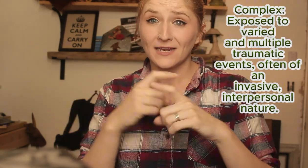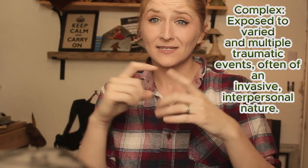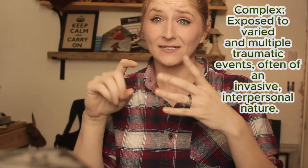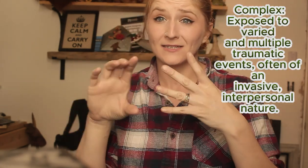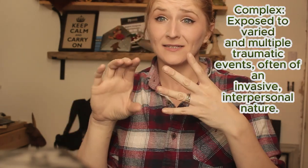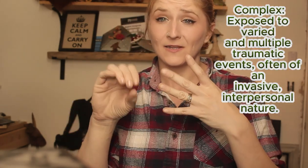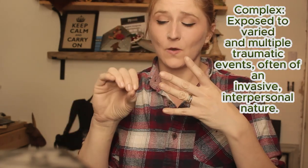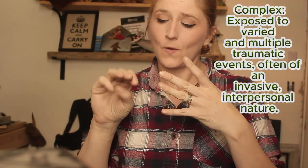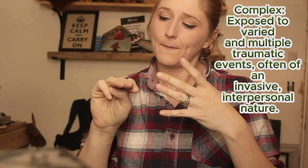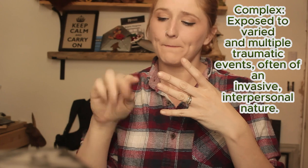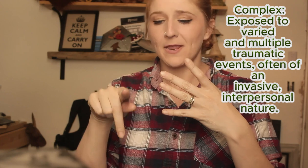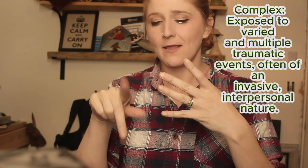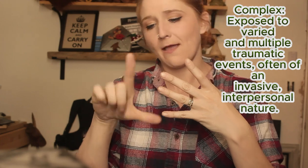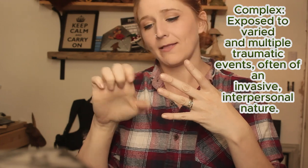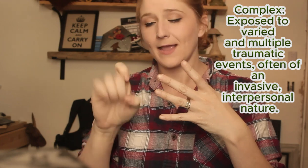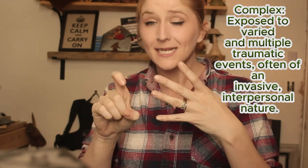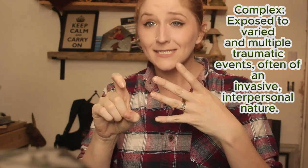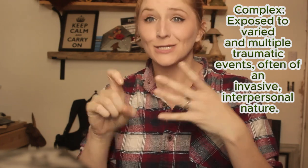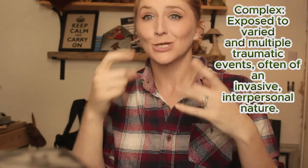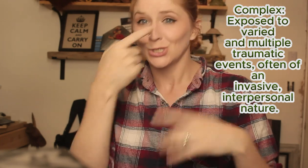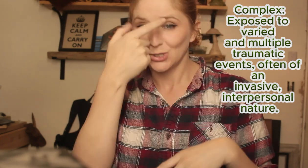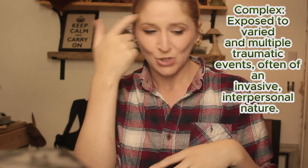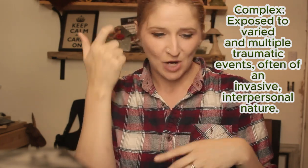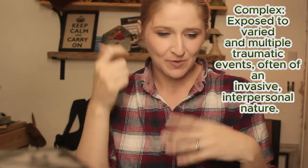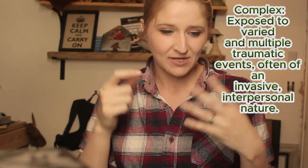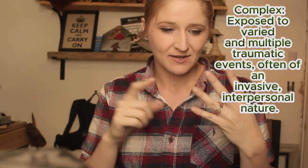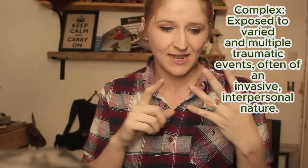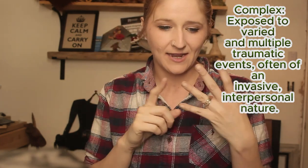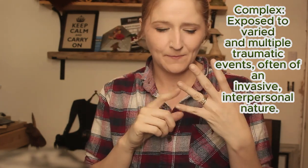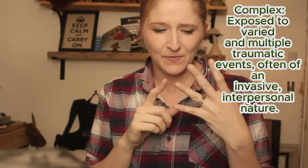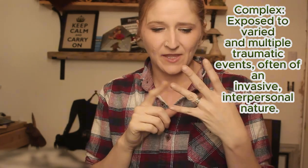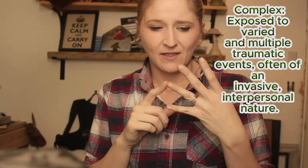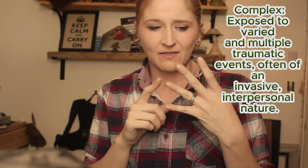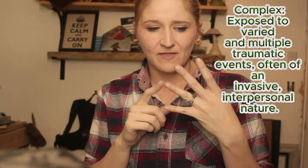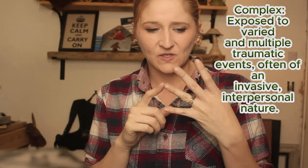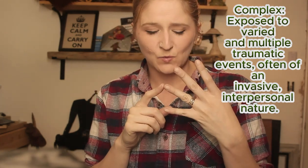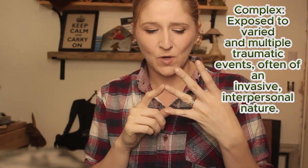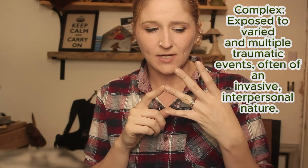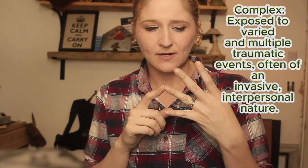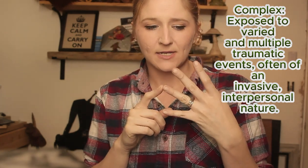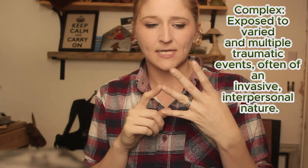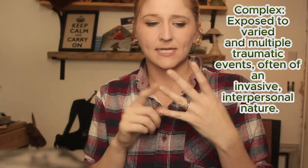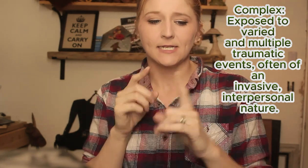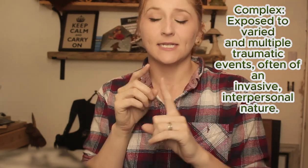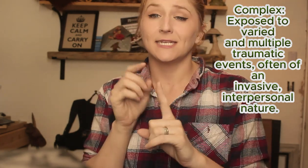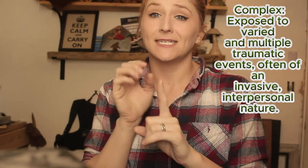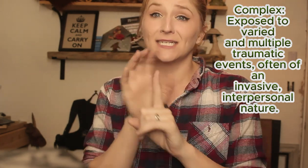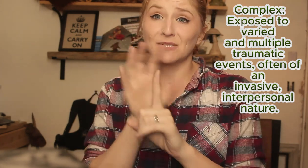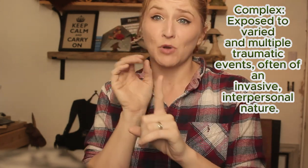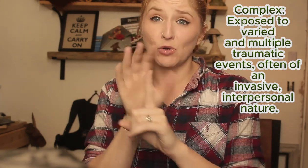Complex, COMPLEX, trauma, okay? This one is